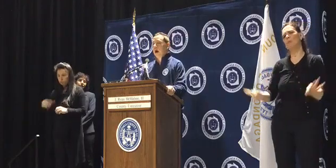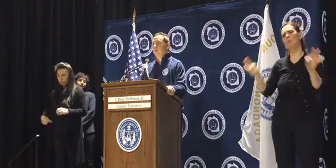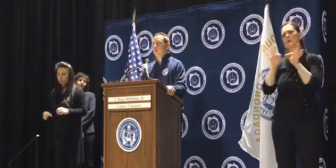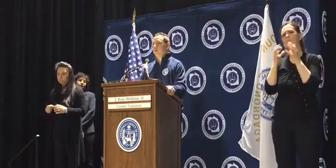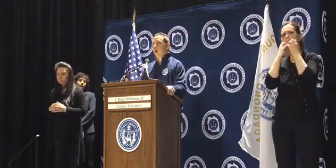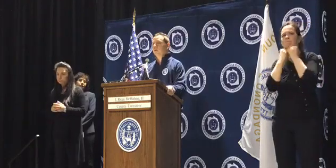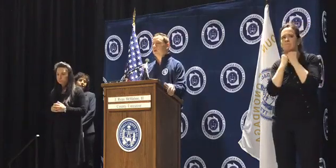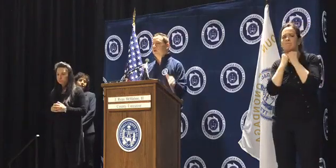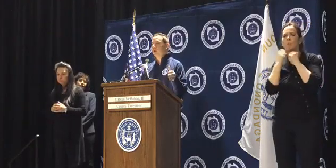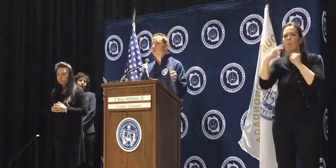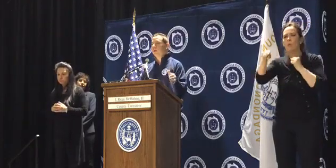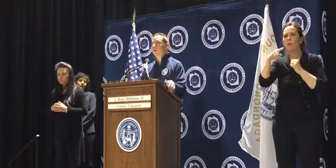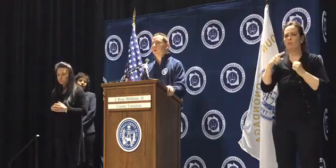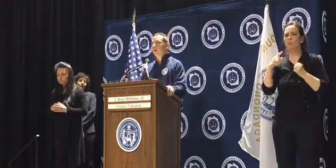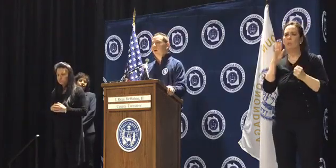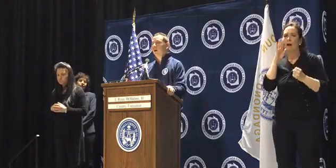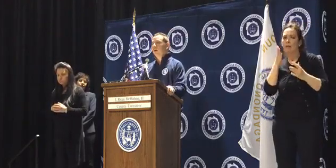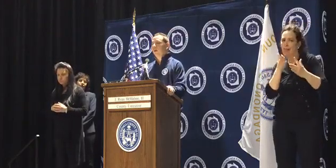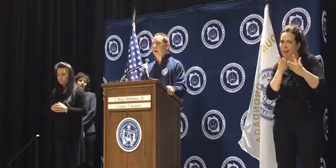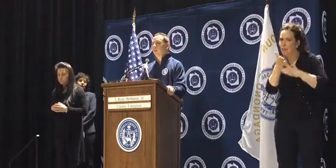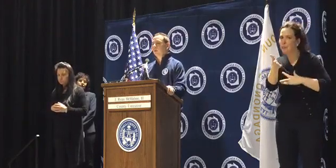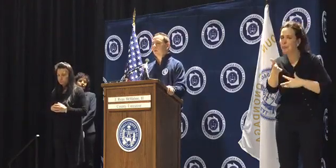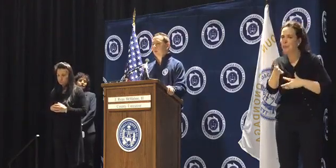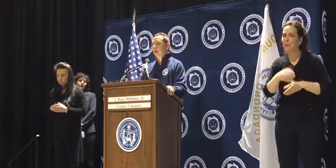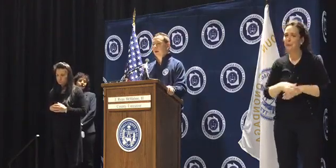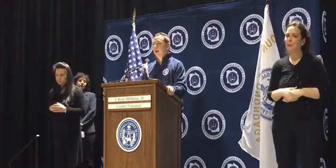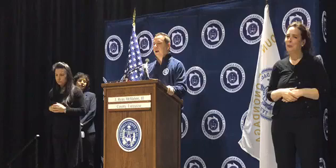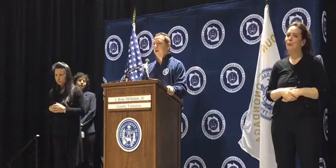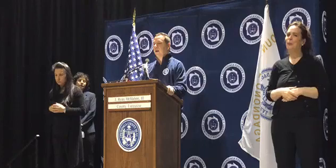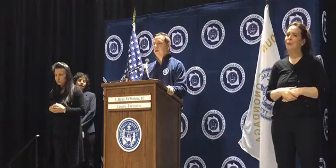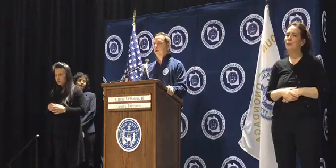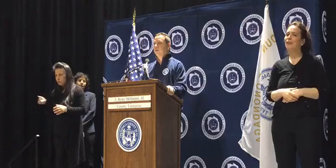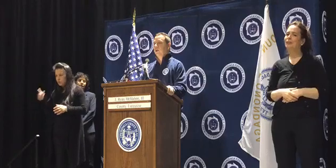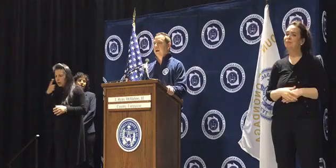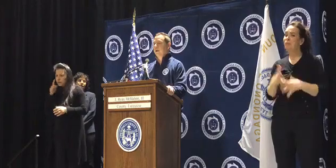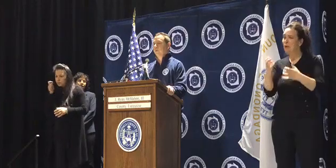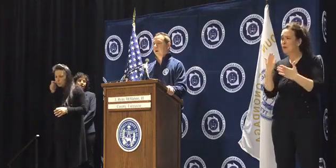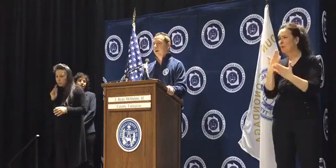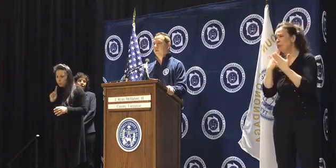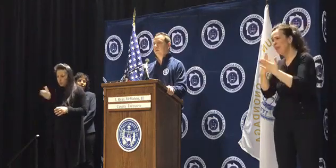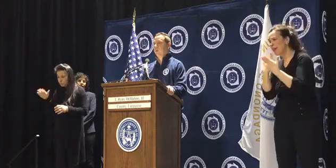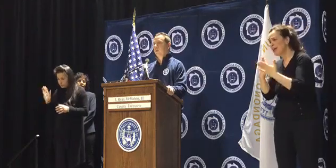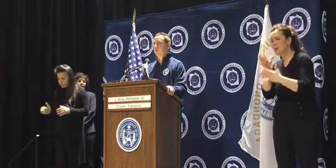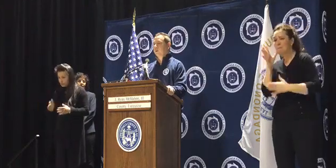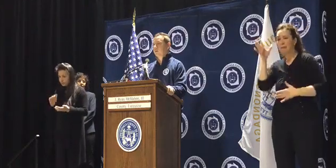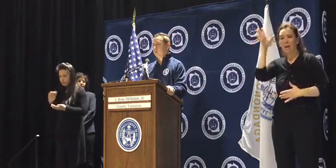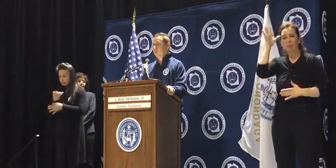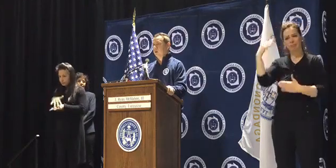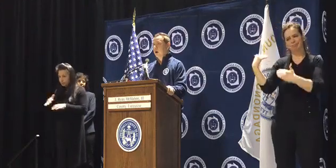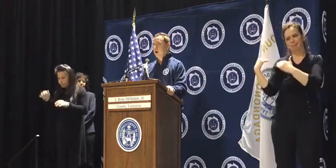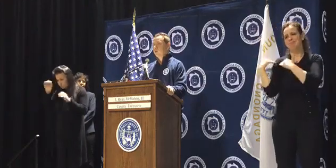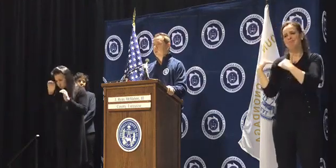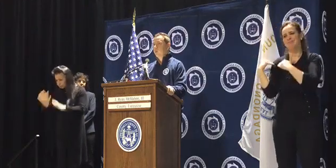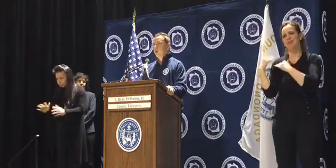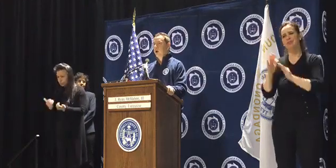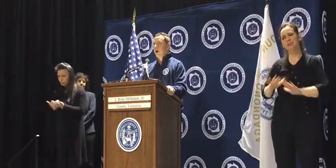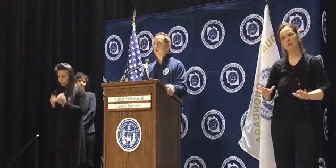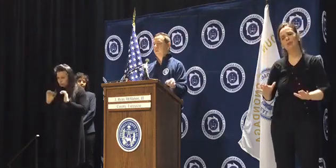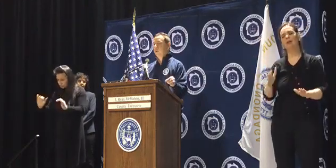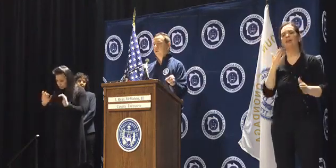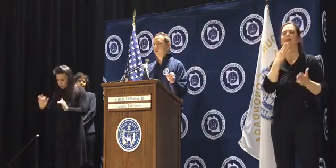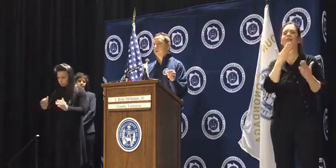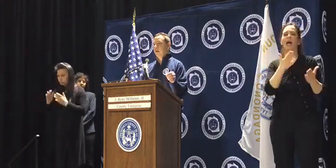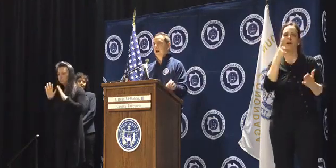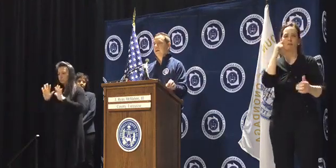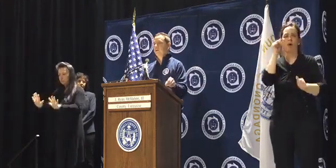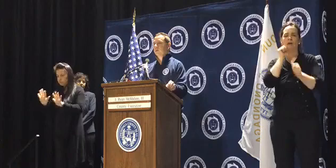are helping talk to their children about what's going on, and I know it's a lot on you right now. So I want to thank you. You are on the